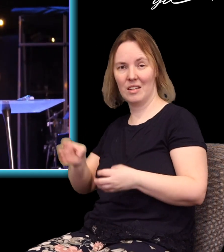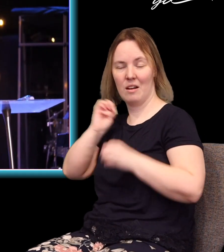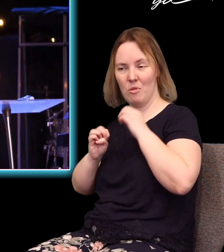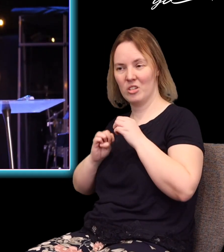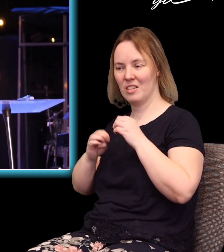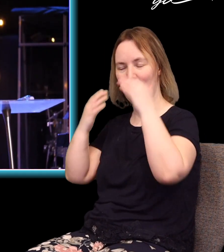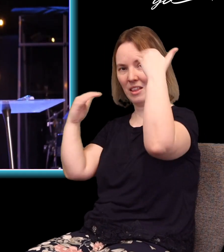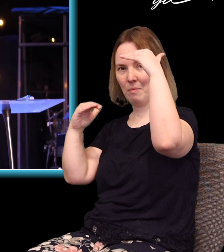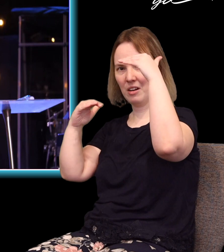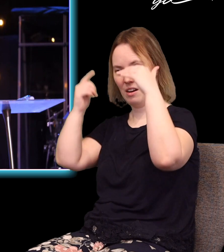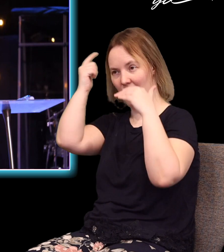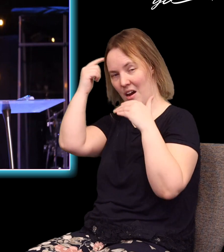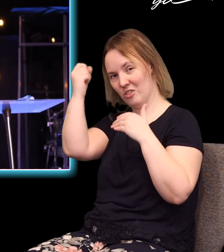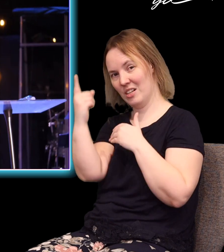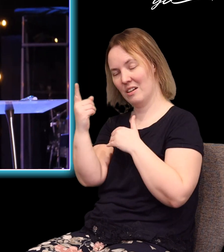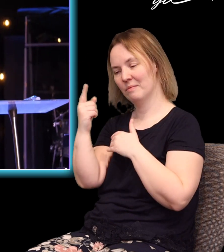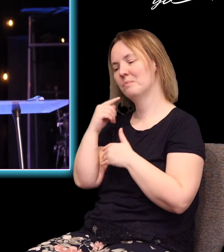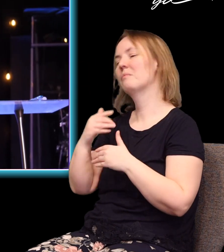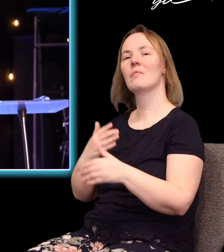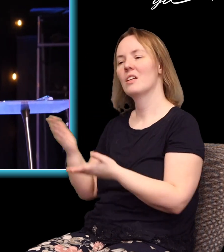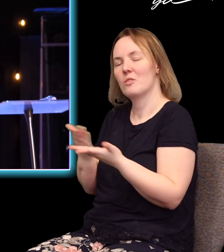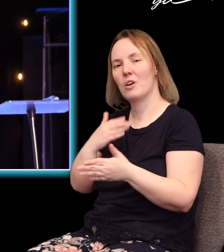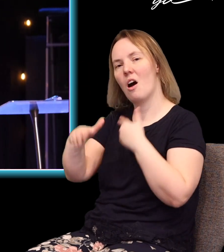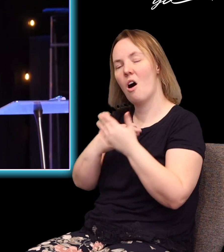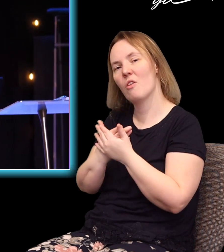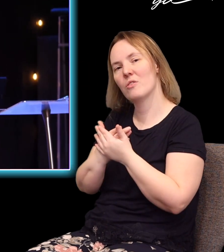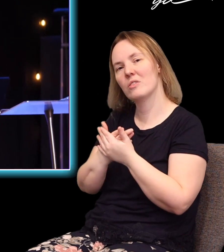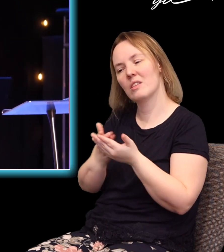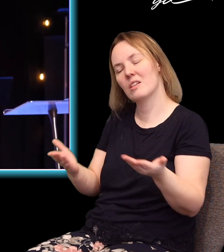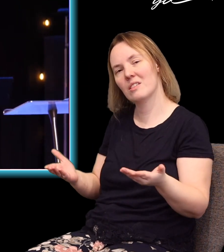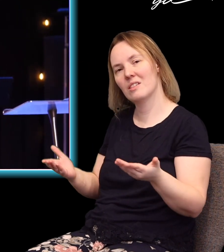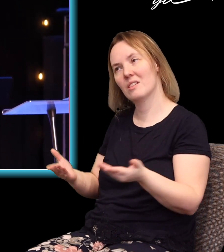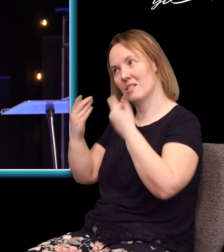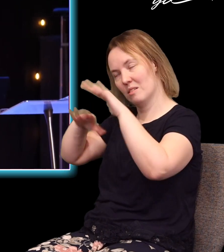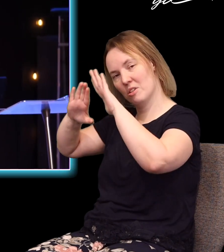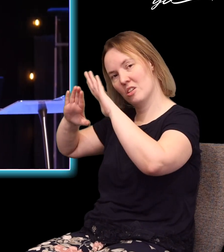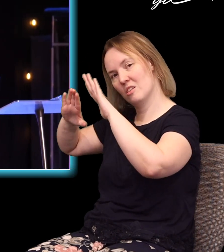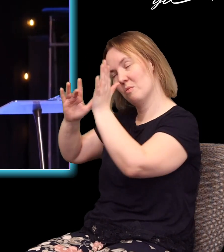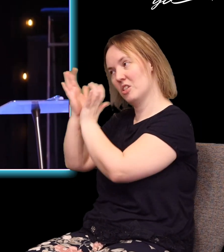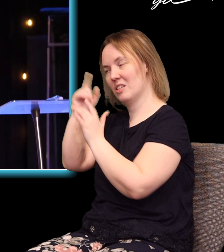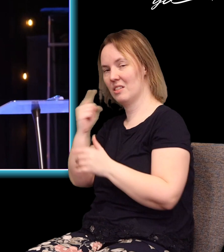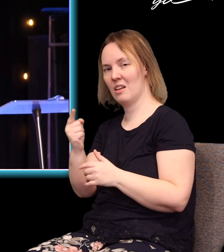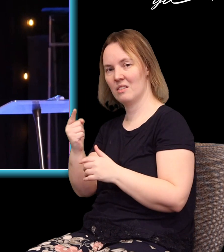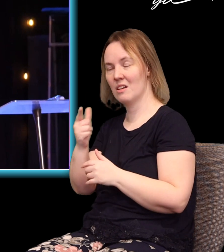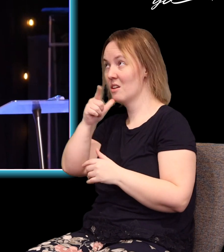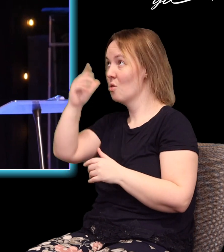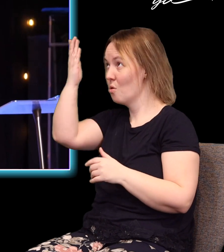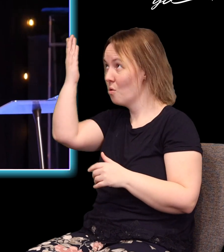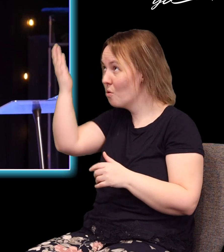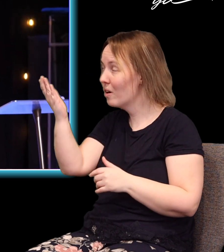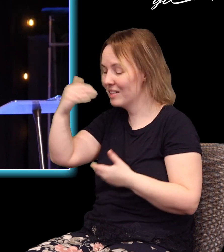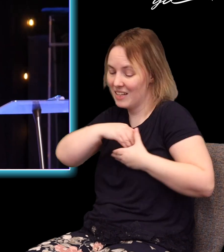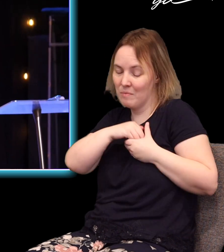limited understanding, my natural mind, to bring all those things into submission to what Jesus says and